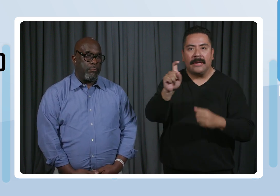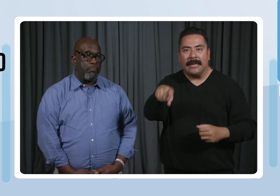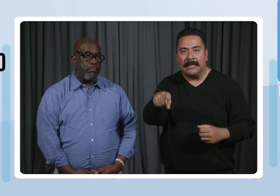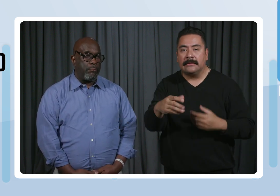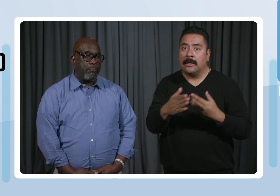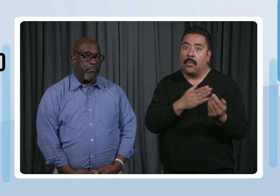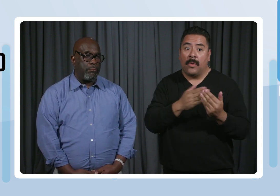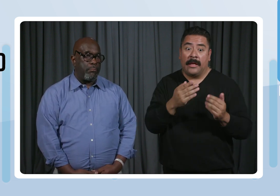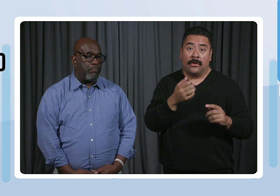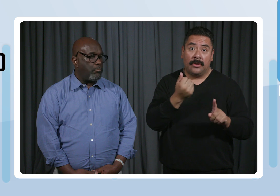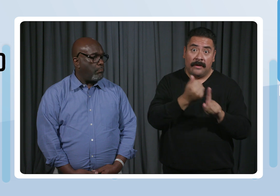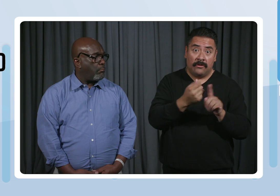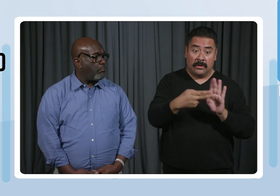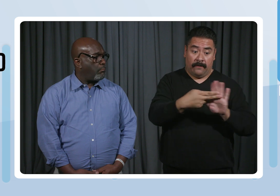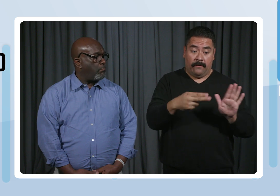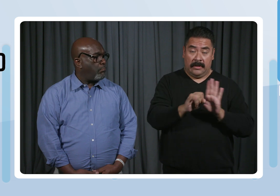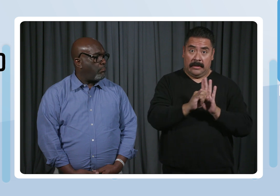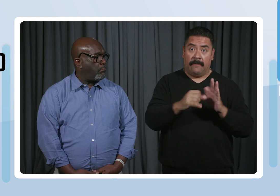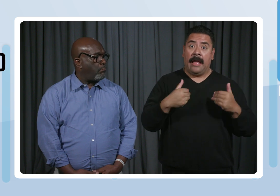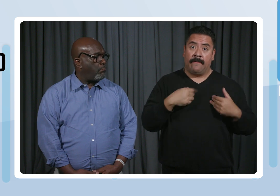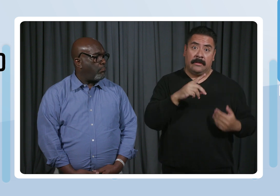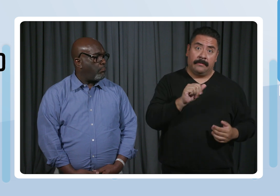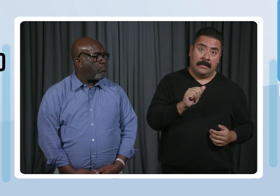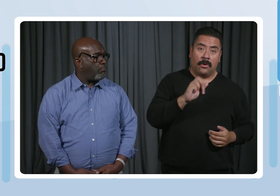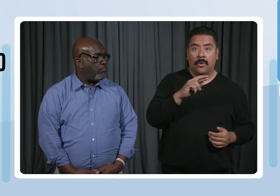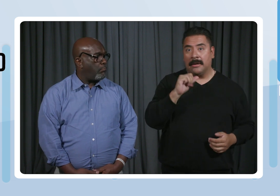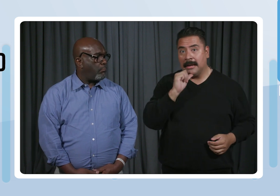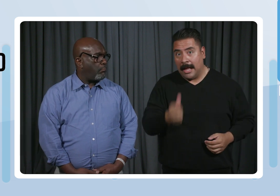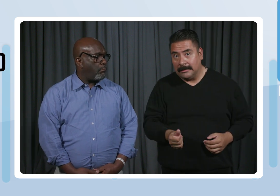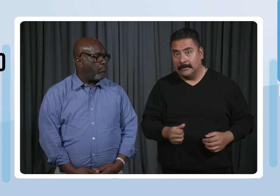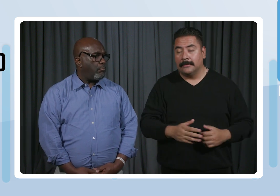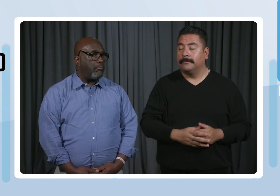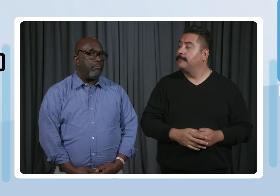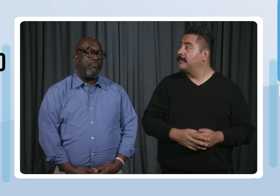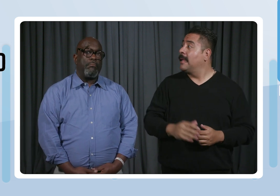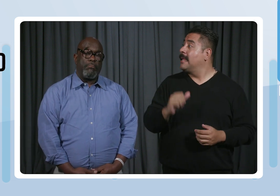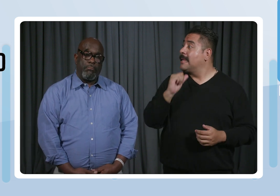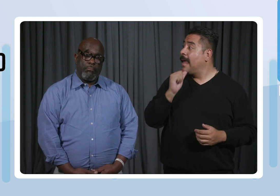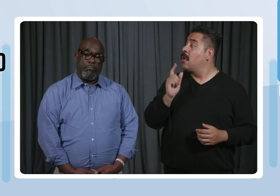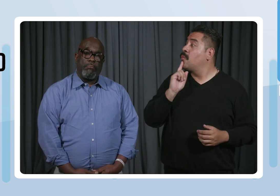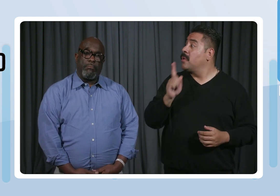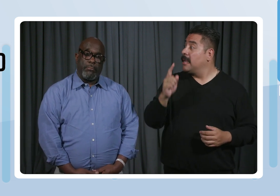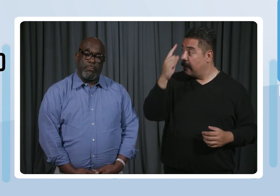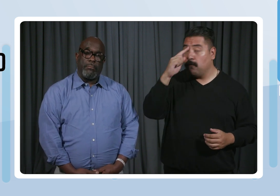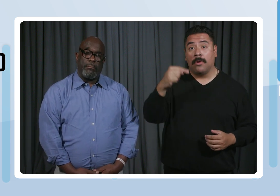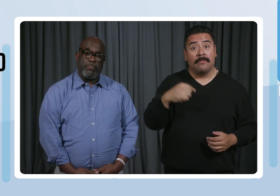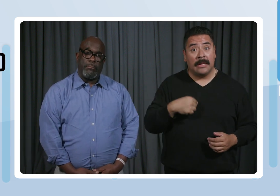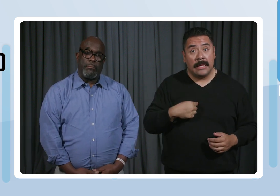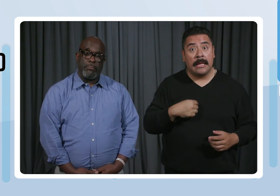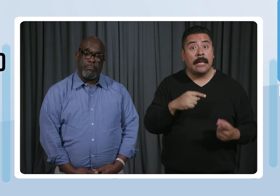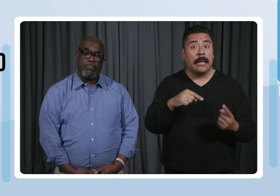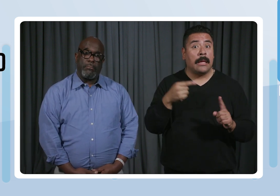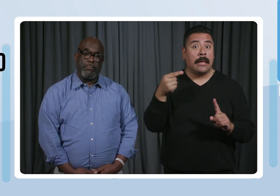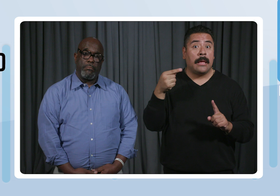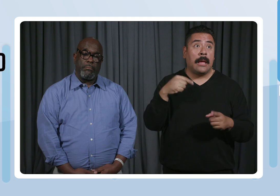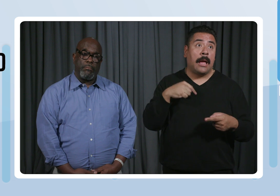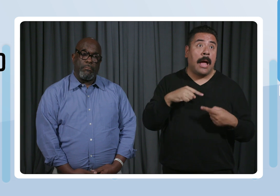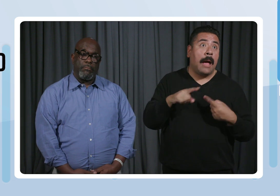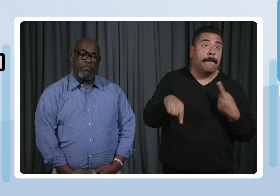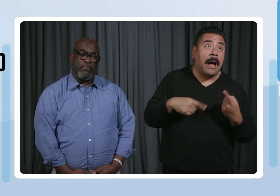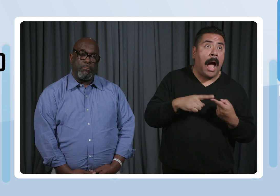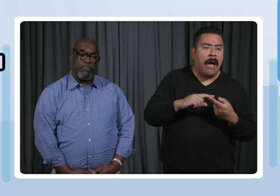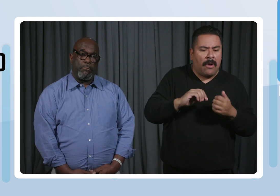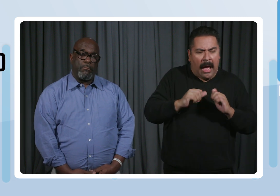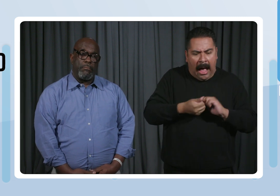you identify as disabled or not. So it's not so much to me about how